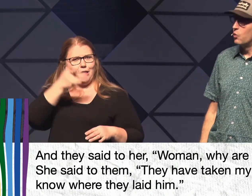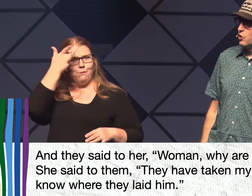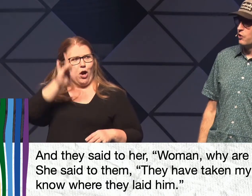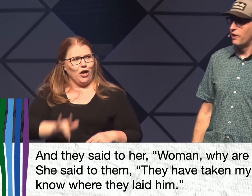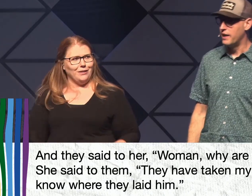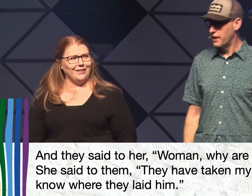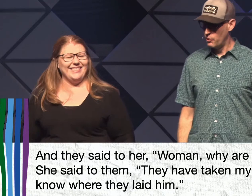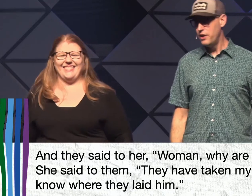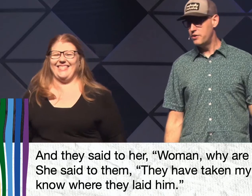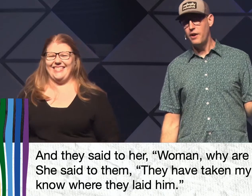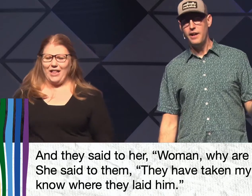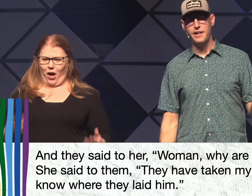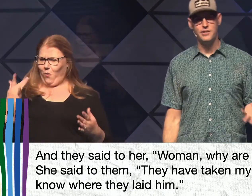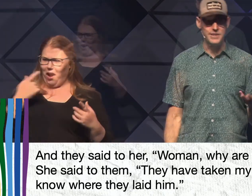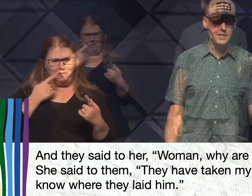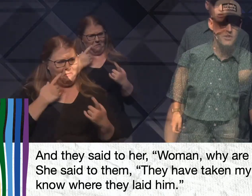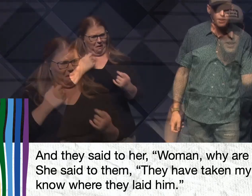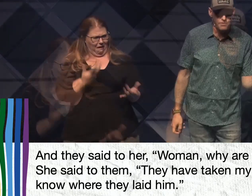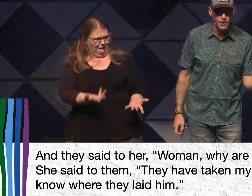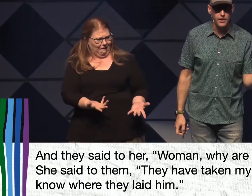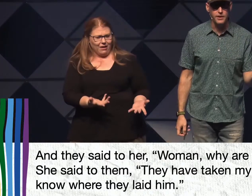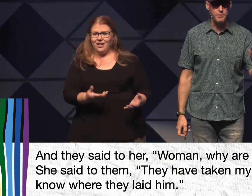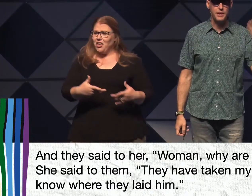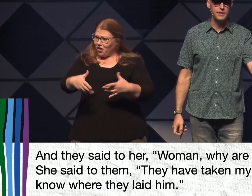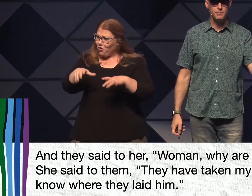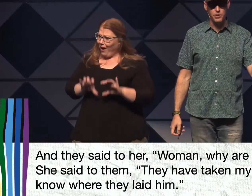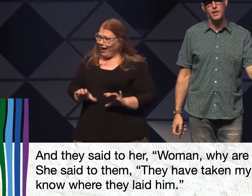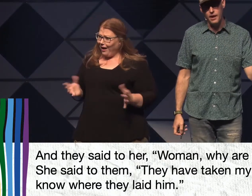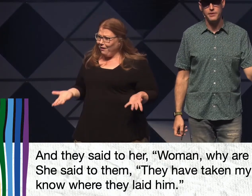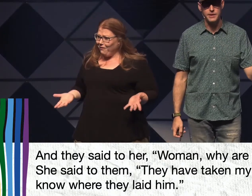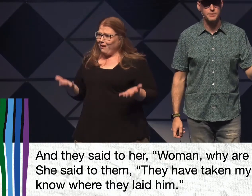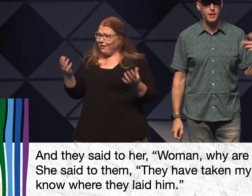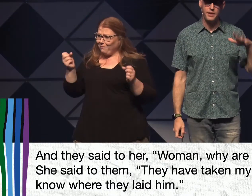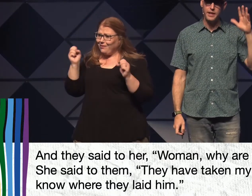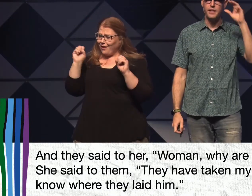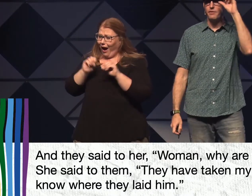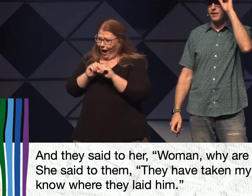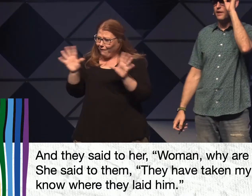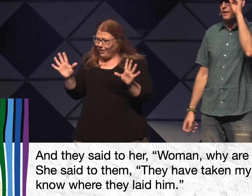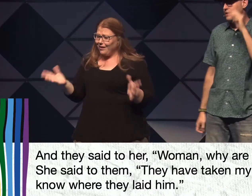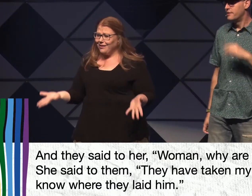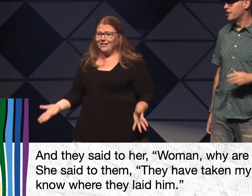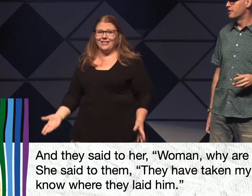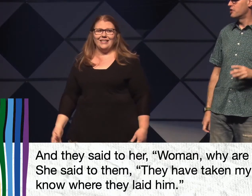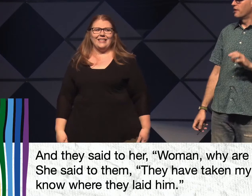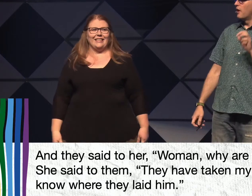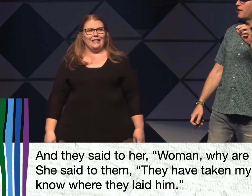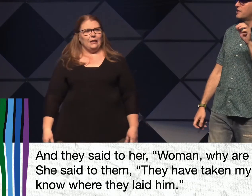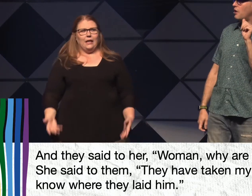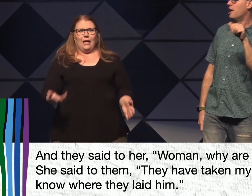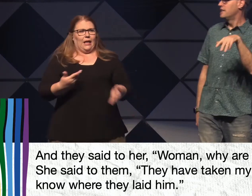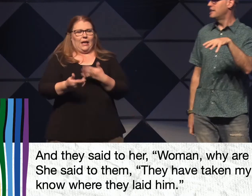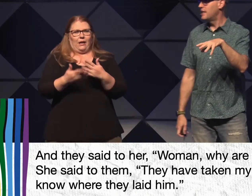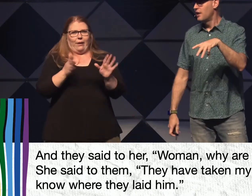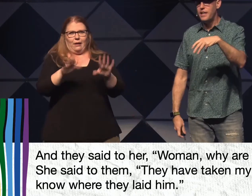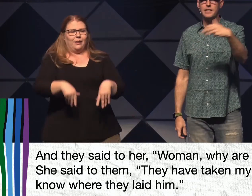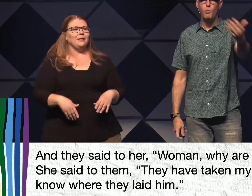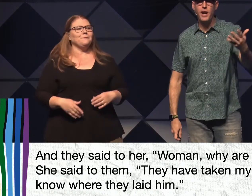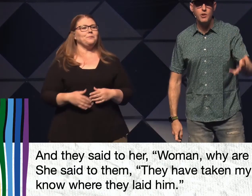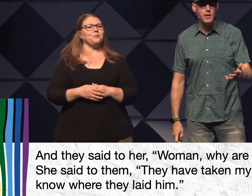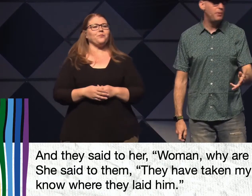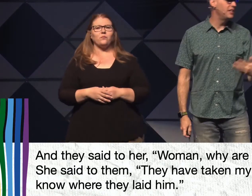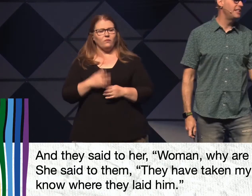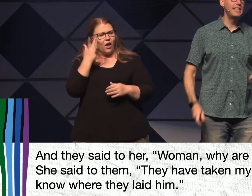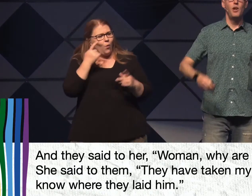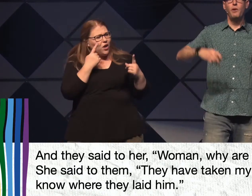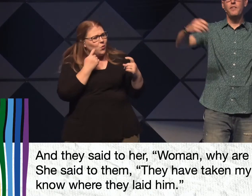in the world, right? Like, why are you crying? She's in a graveyard. I mean, it's pretty obvious, but at any rate, literature. Okay, so she says, they say, "Why are